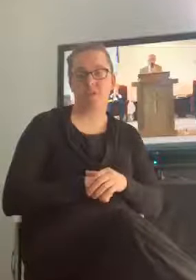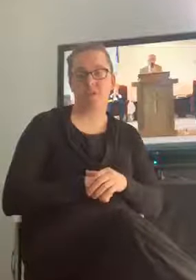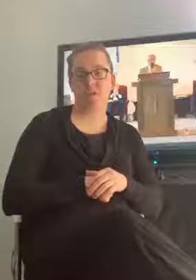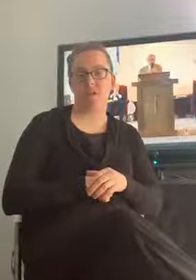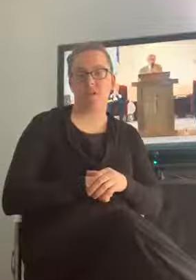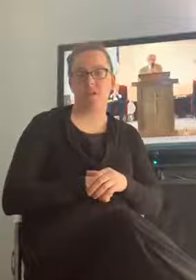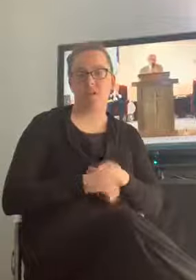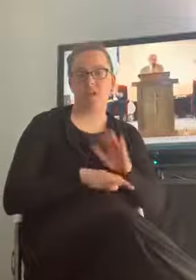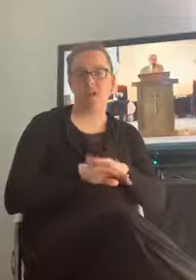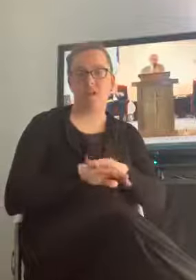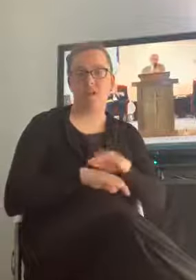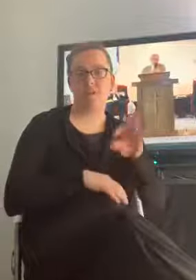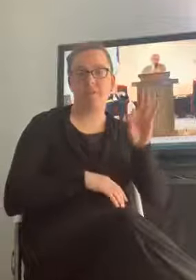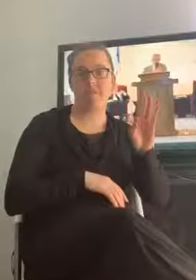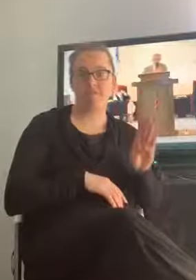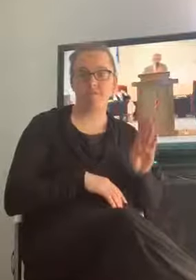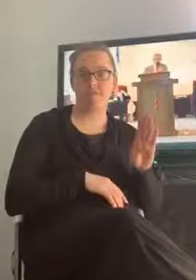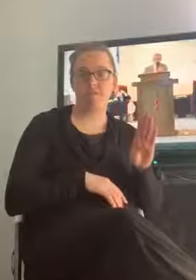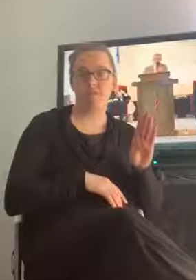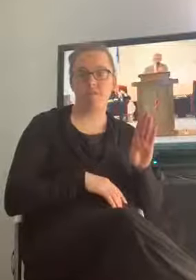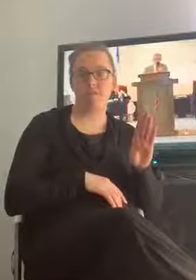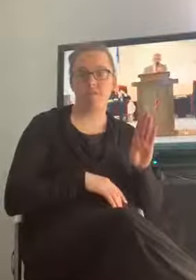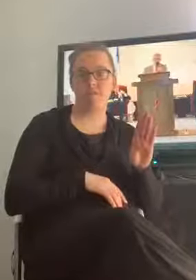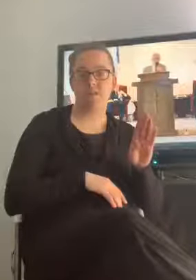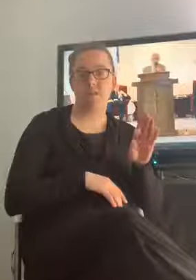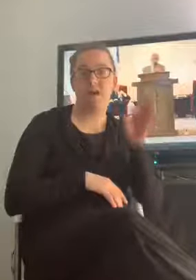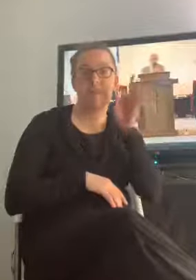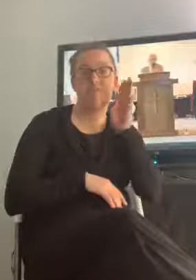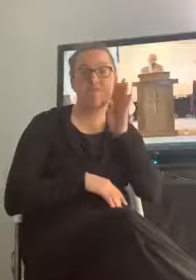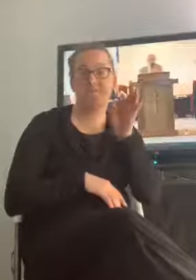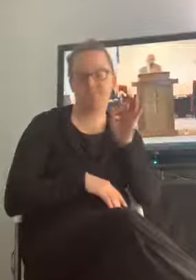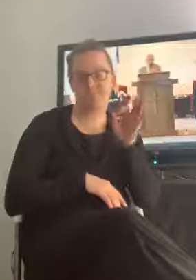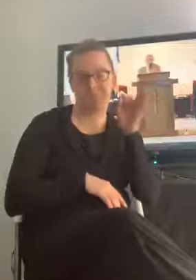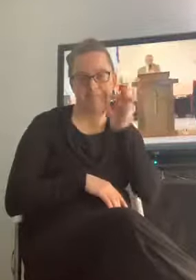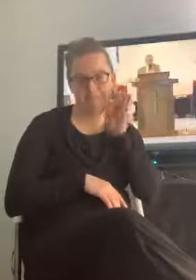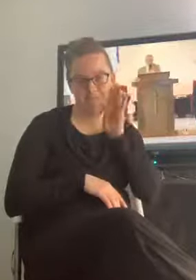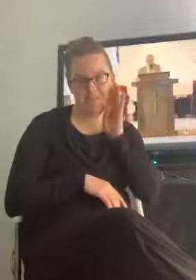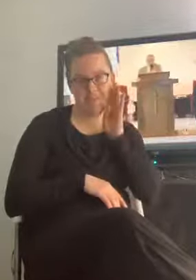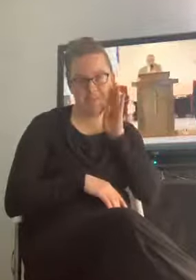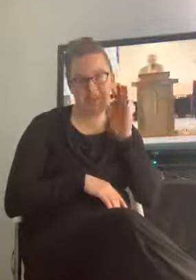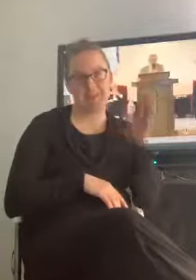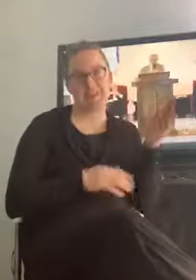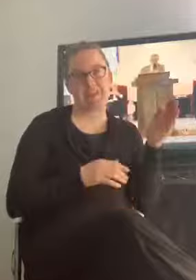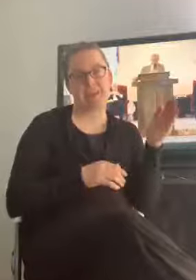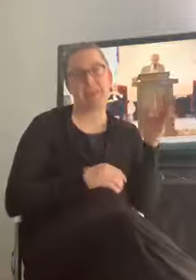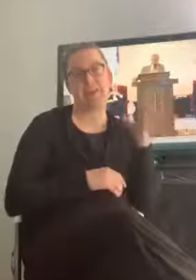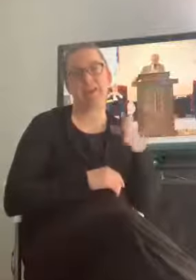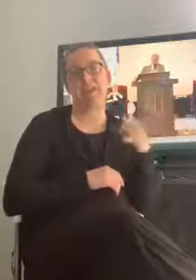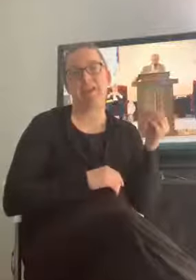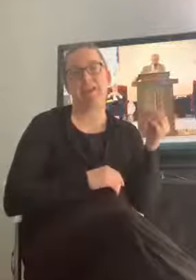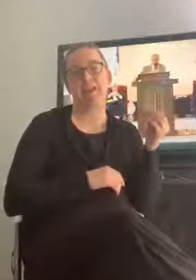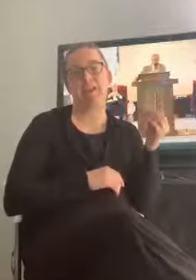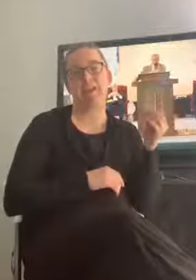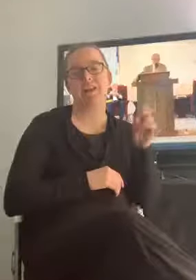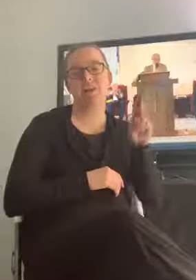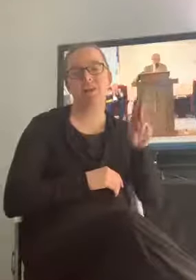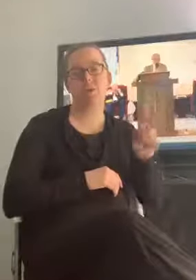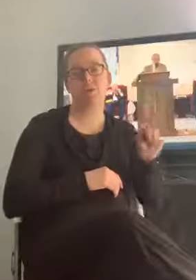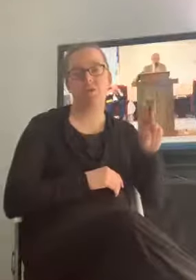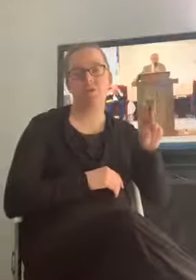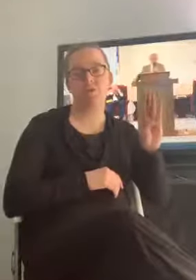Facebook and will be on the YouTube. You will be able to do that at home.